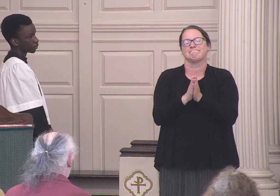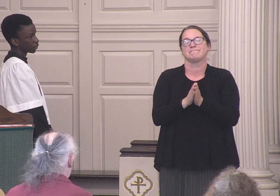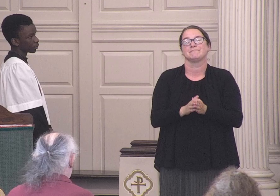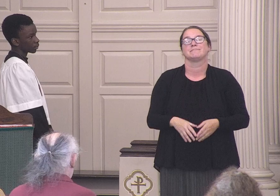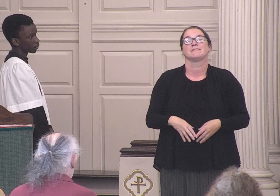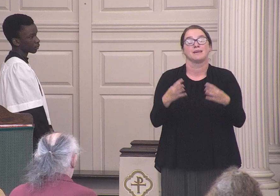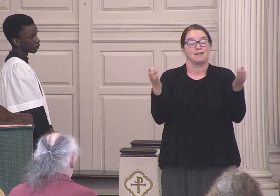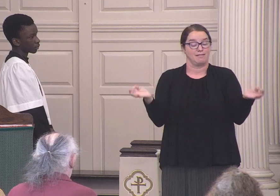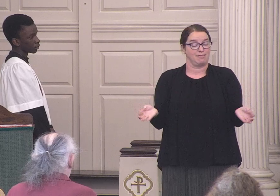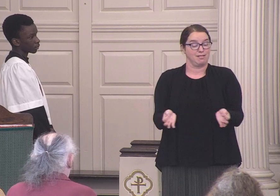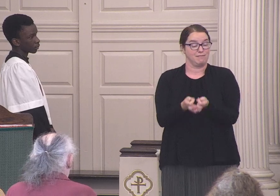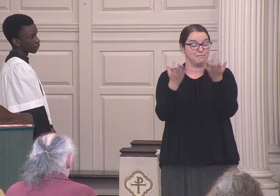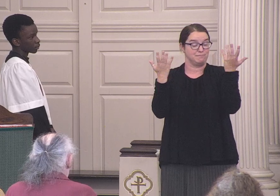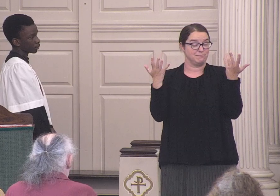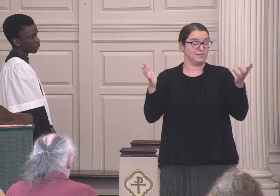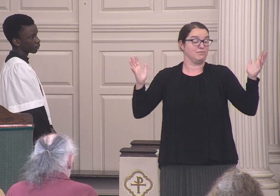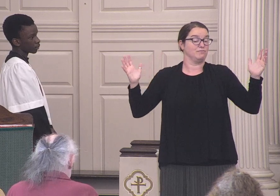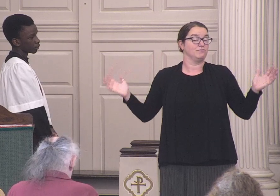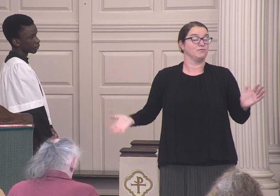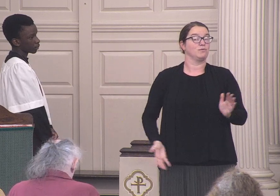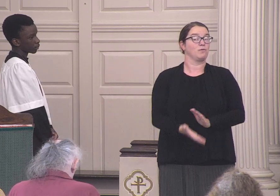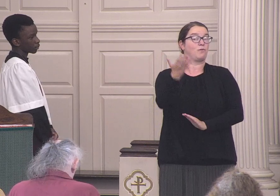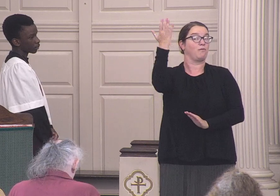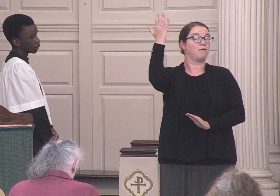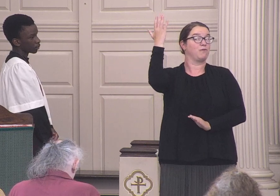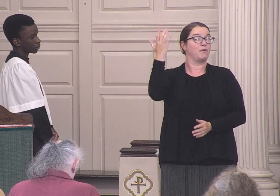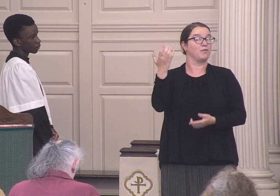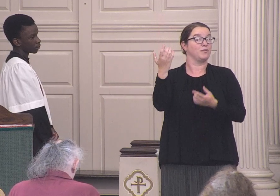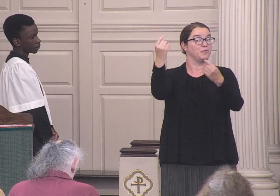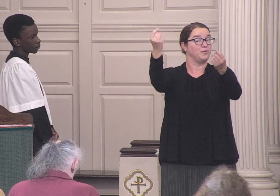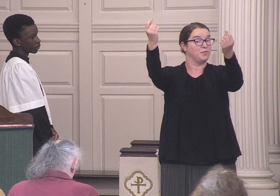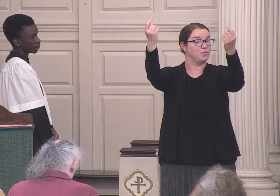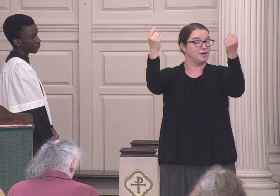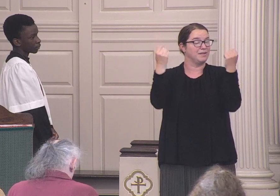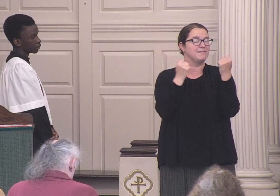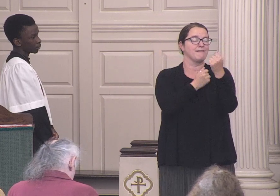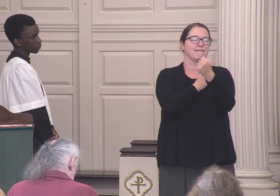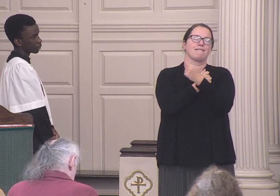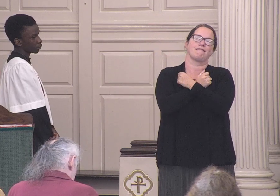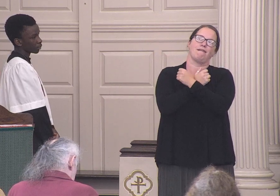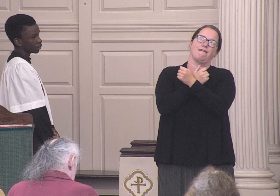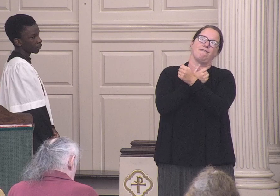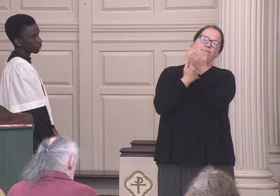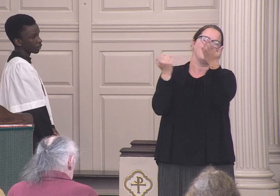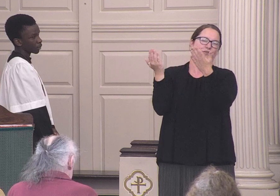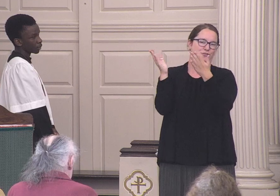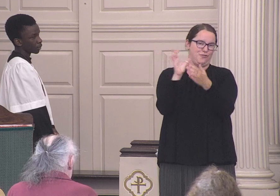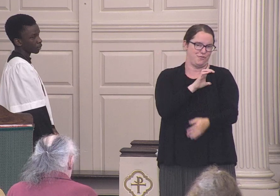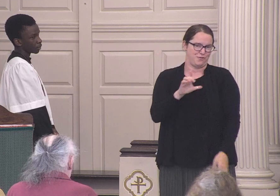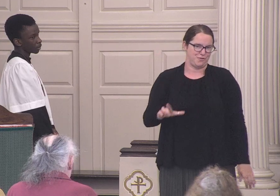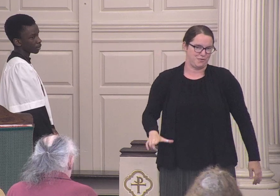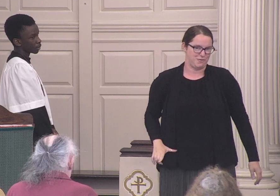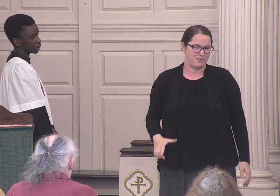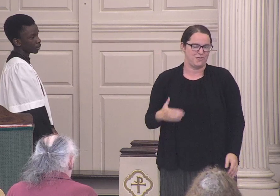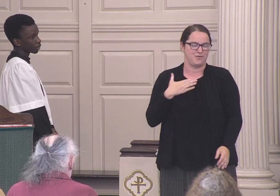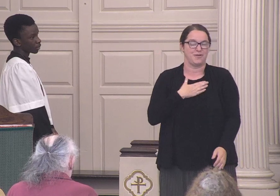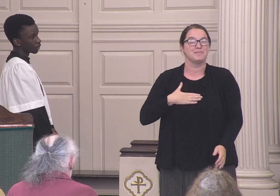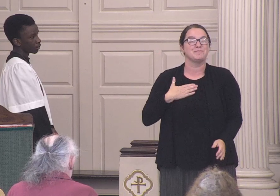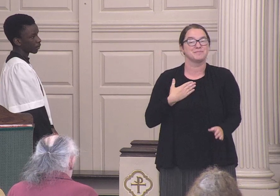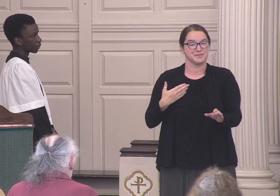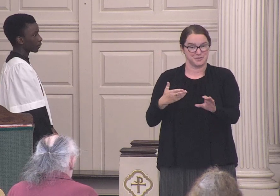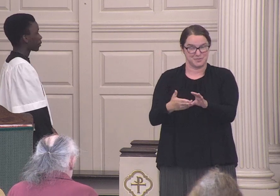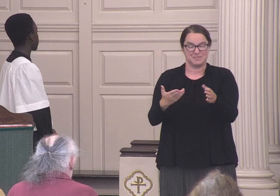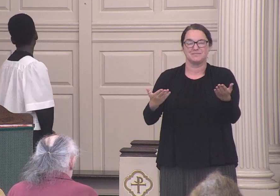Mass is ended. Go forth to serve, to love and serve the Lord. Thanks be to God.